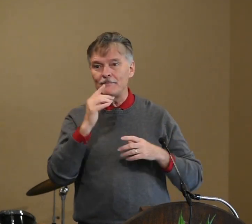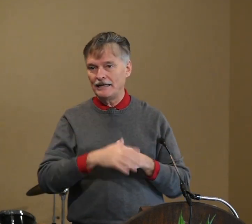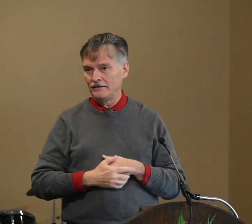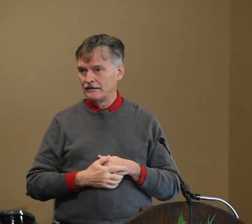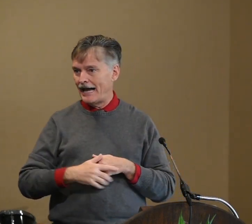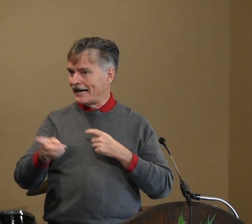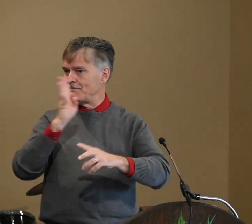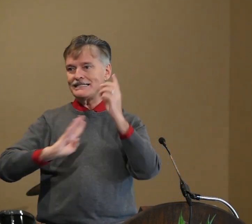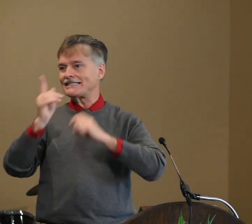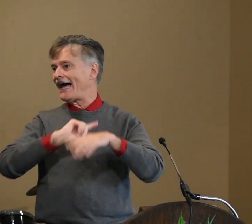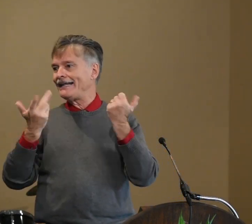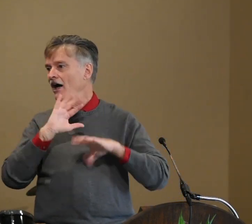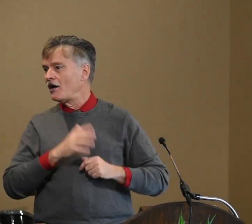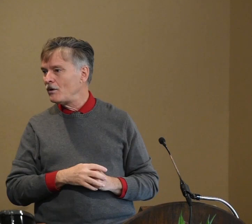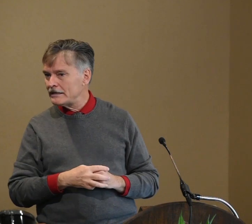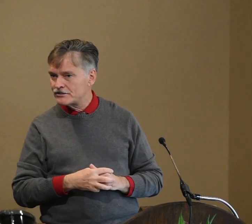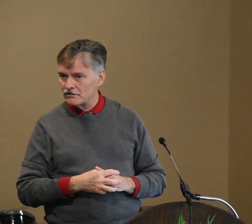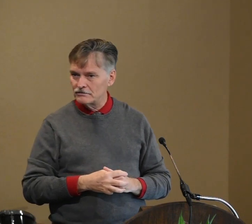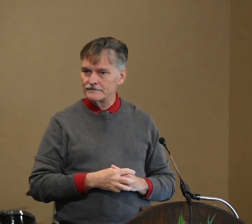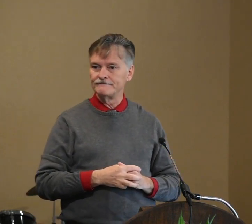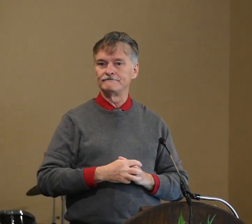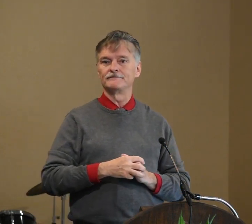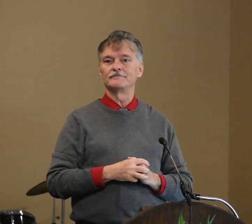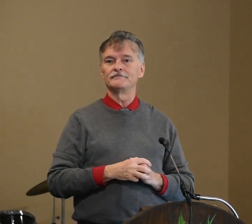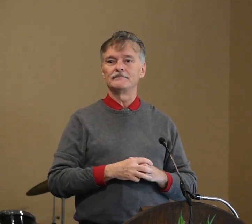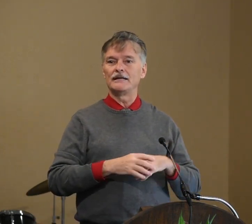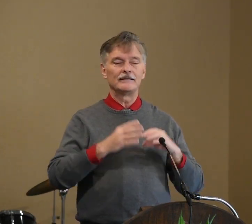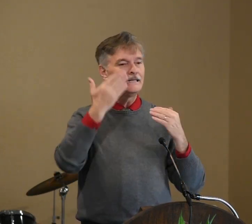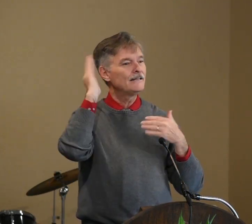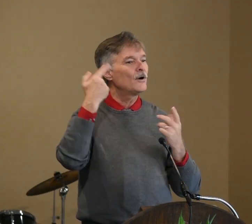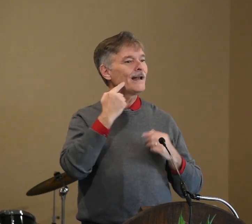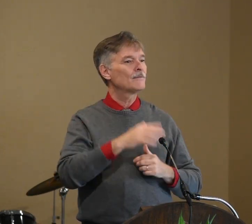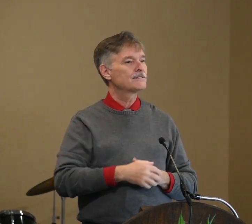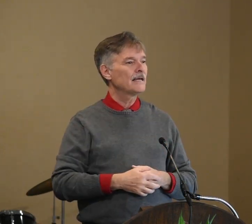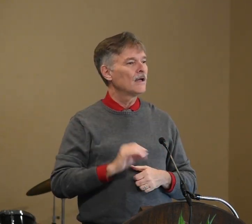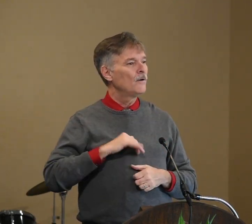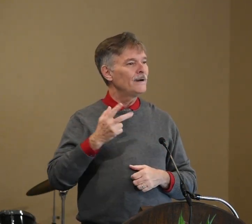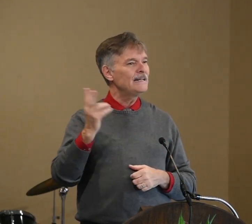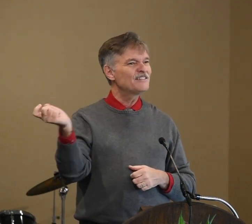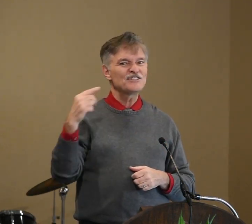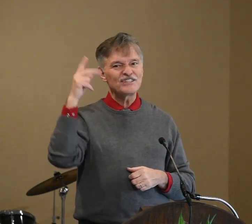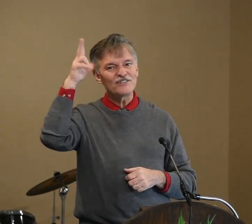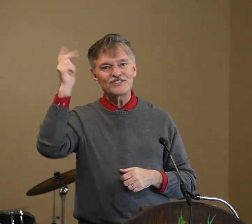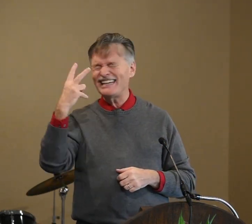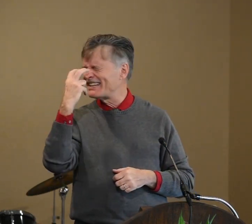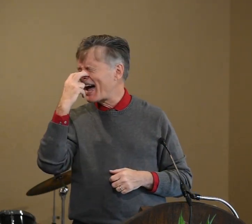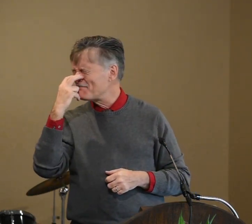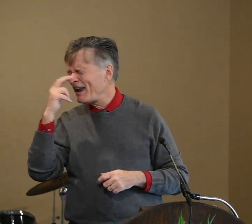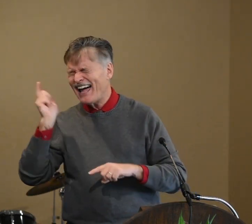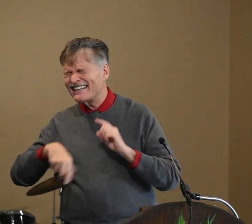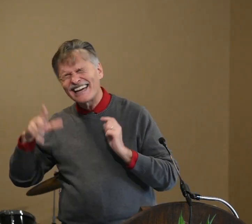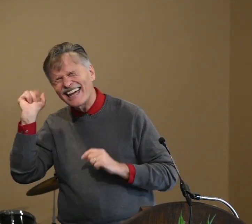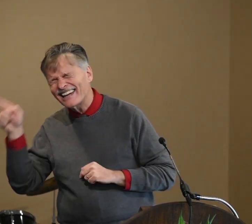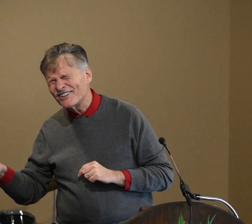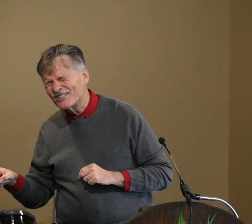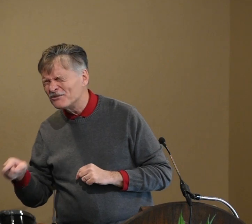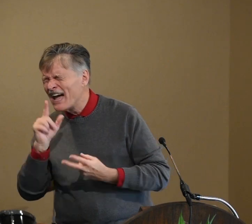me. I could be signing all I wanted to. And he didn't know what I was saying. We need to just tell Satan, I'm blind, I can't hear you.